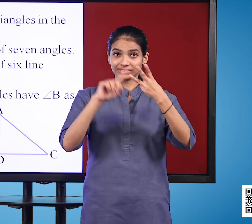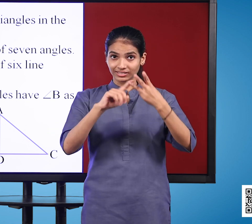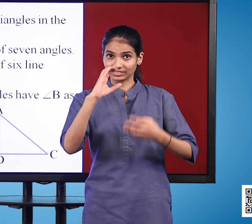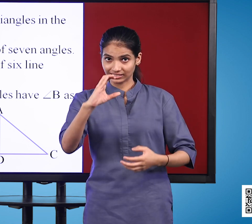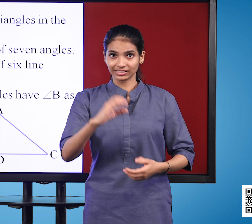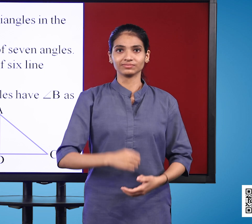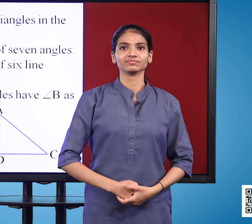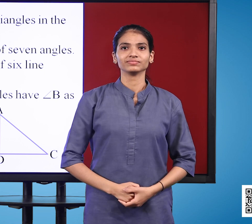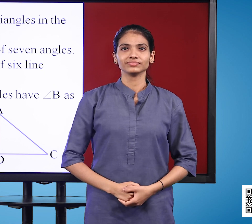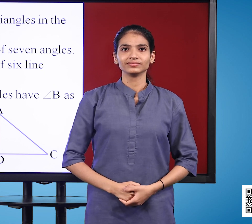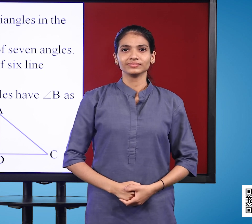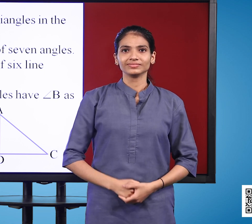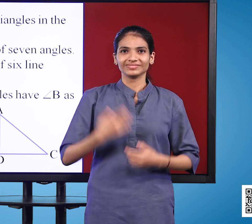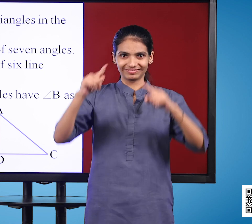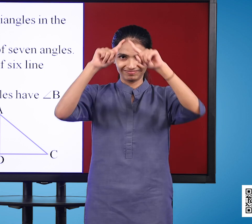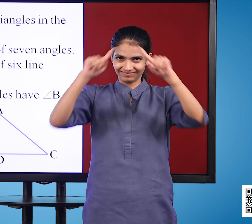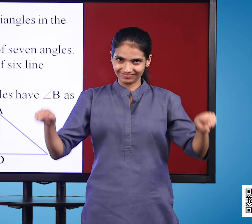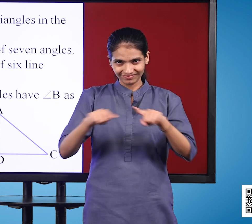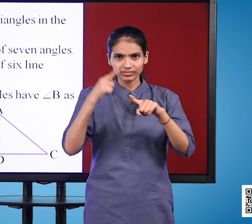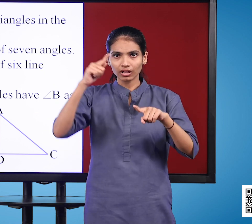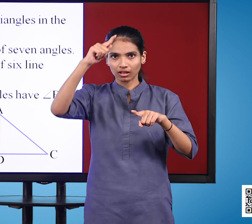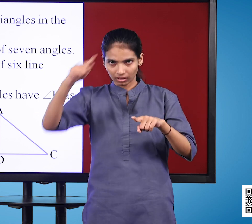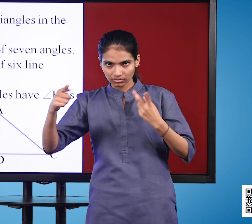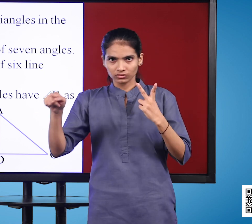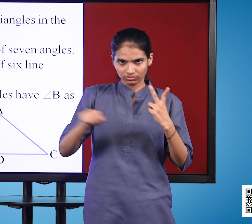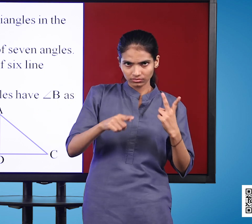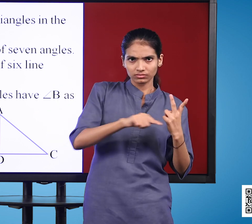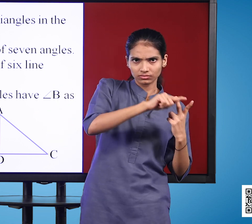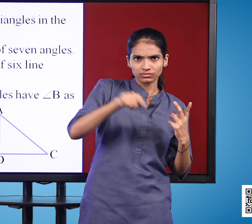C. Write the name of 6 line segments.